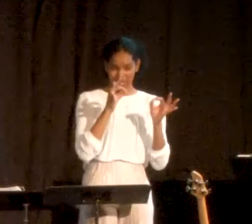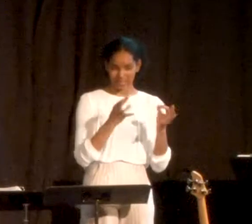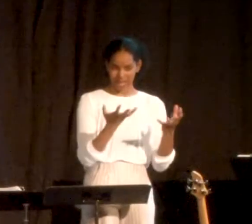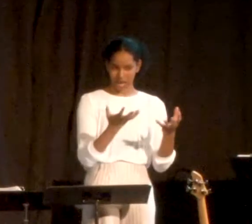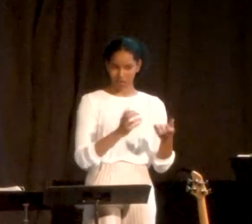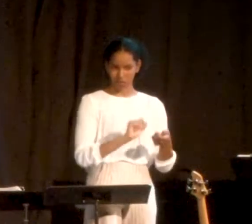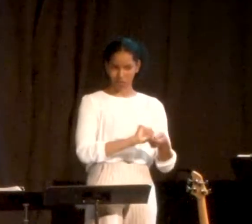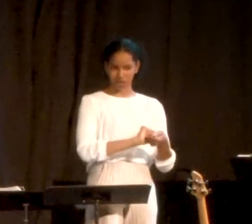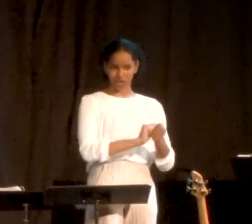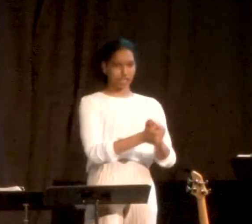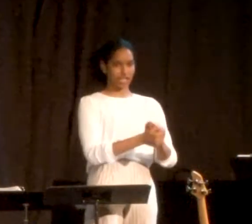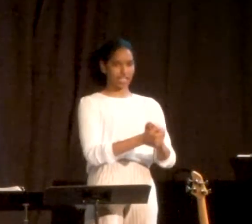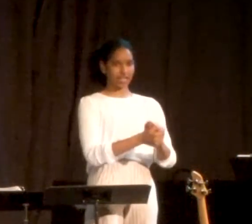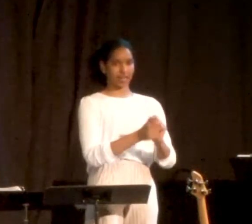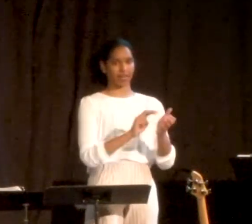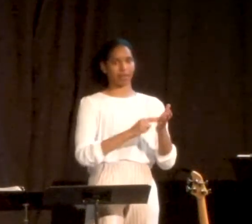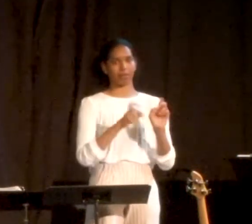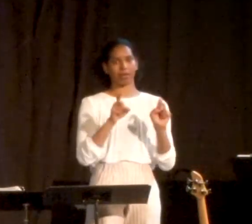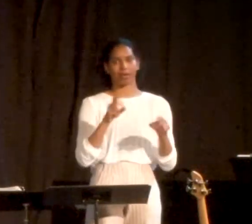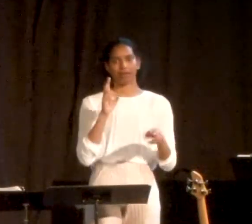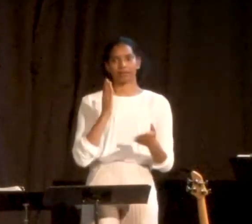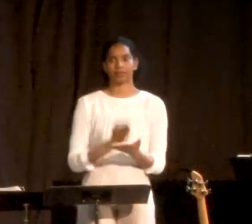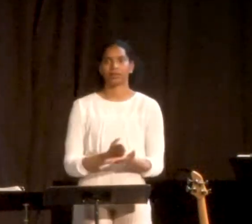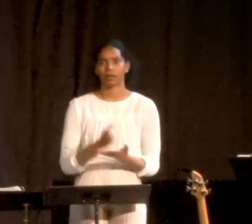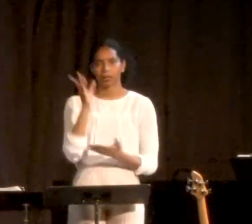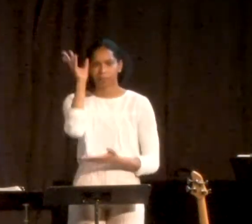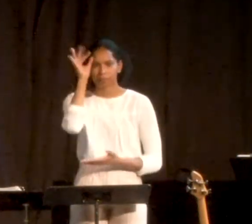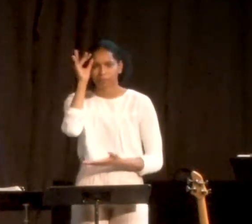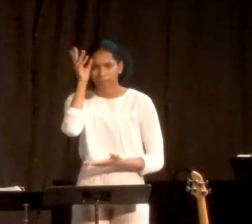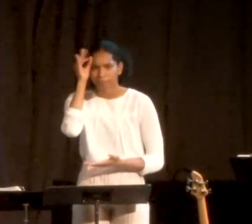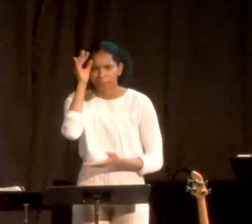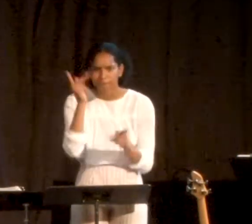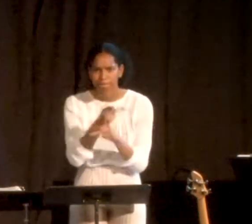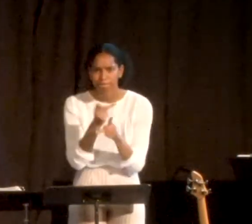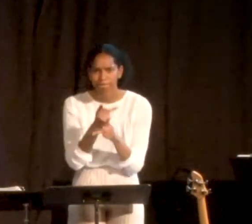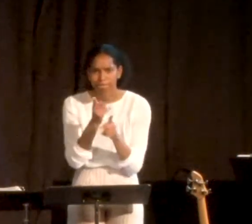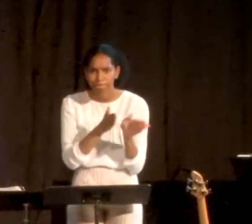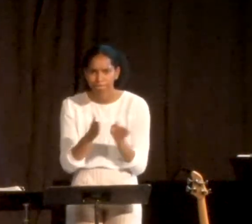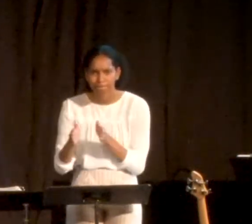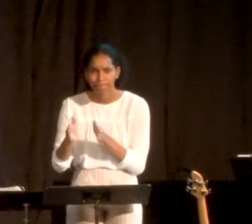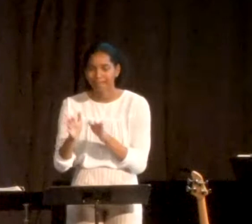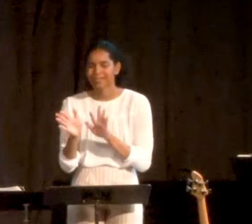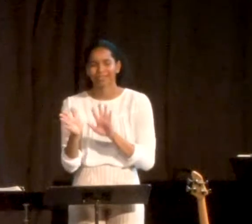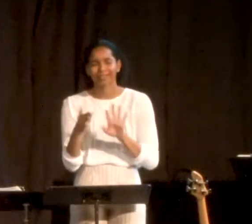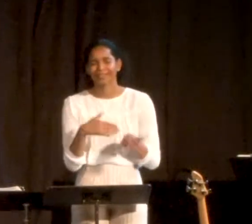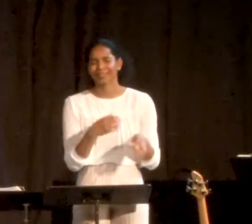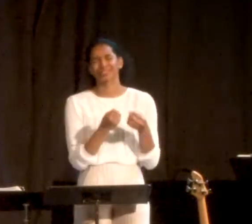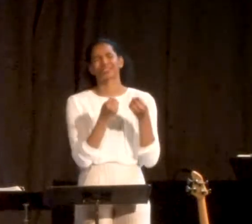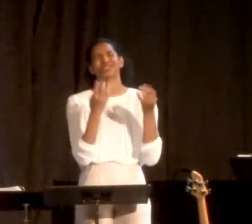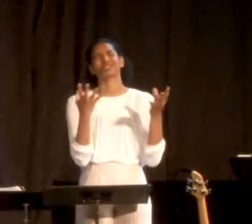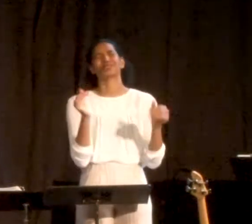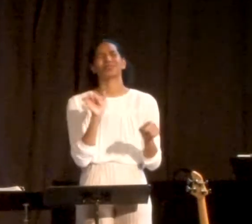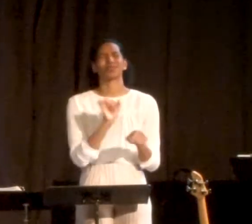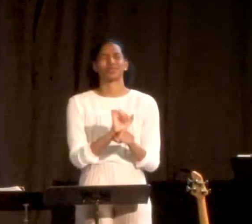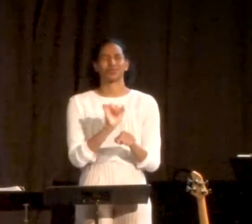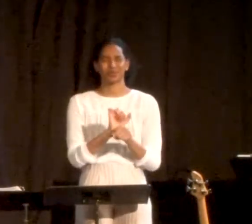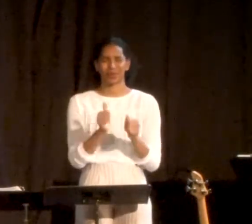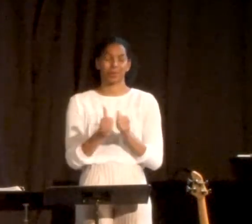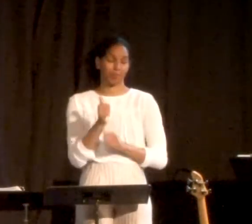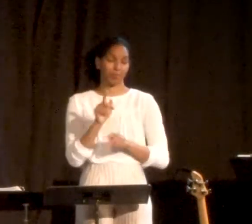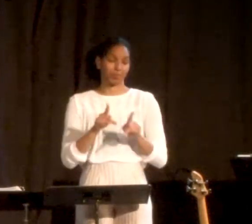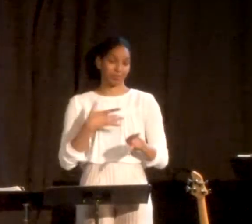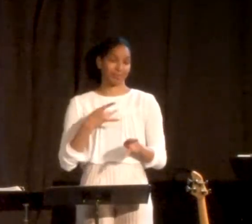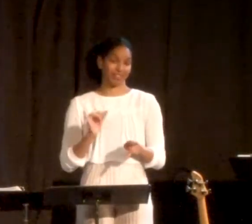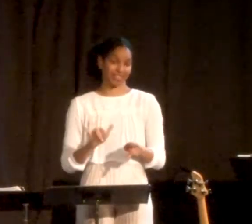it. And most of us, that's a lot of work, or it feels like work if you have to stop and think about it,